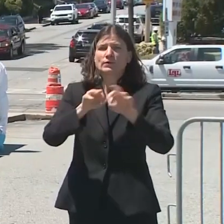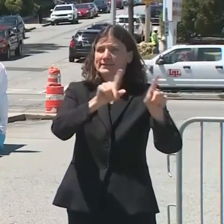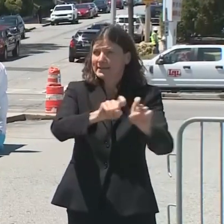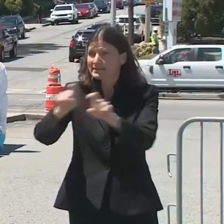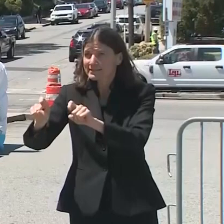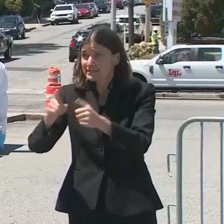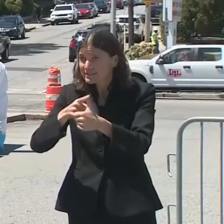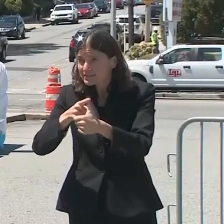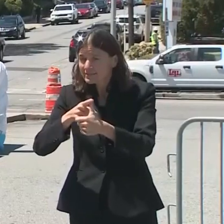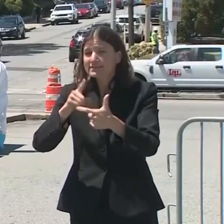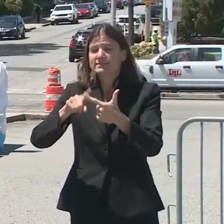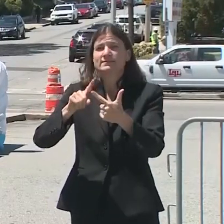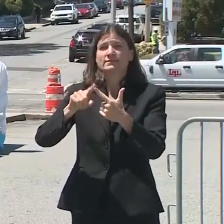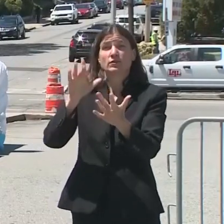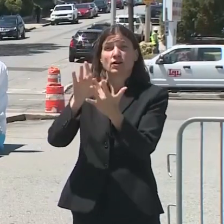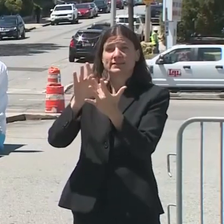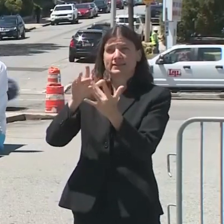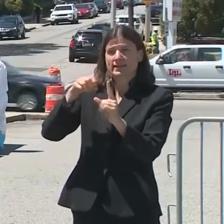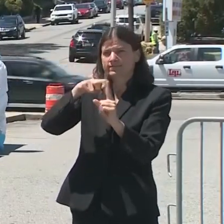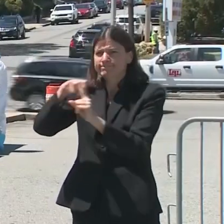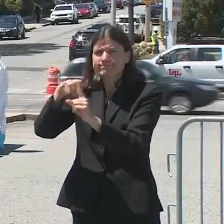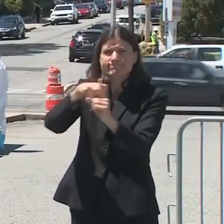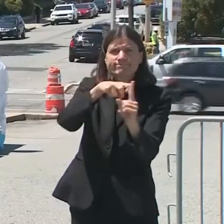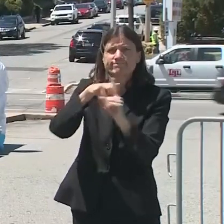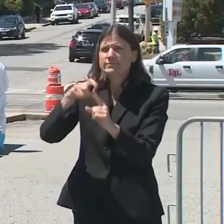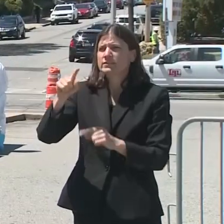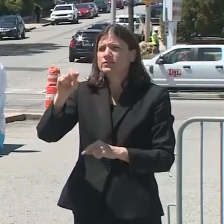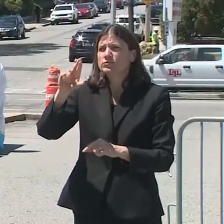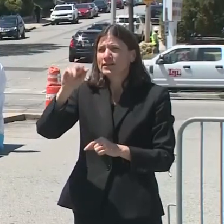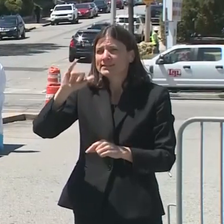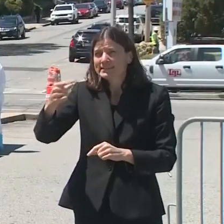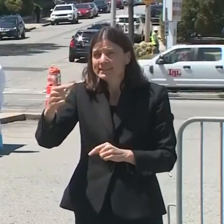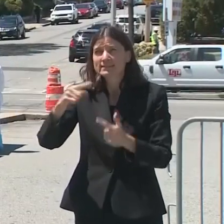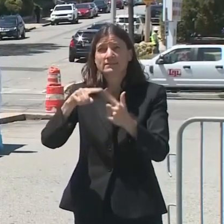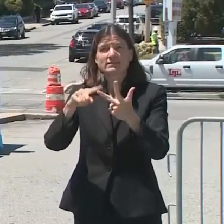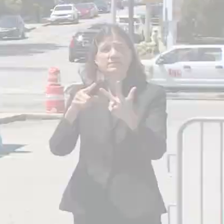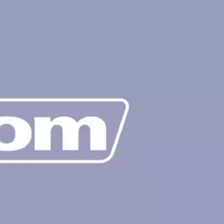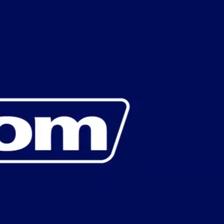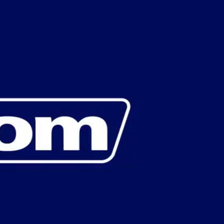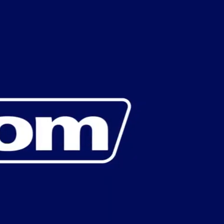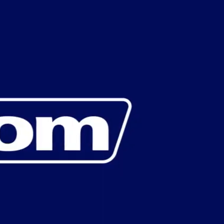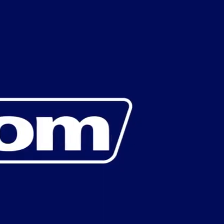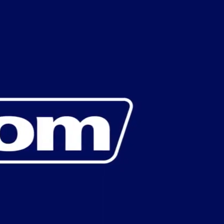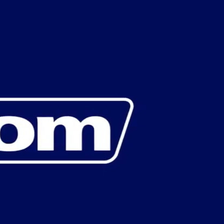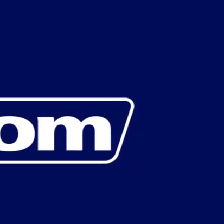to everyone participating in this program statewide. It makes a difference, and it really matters.